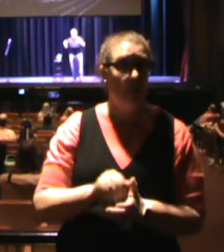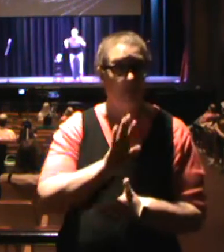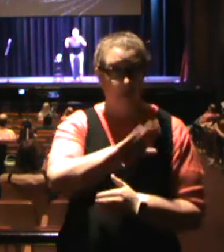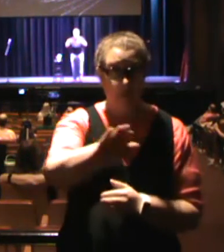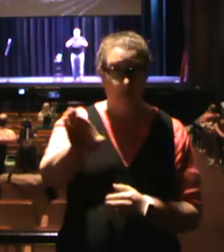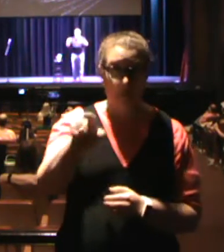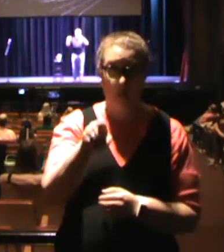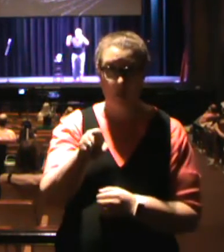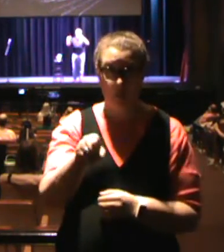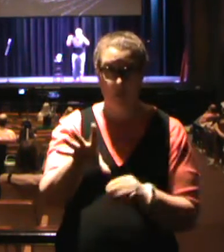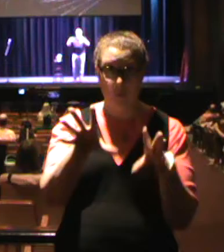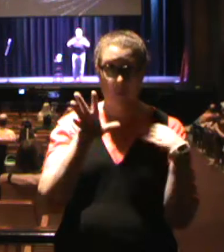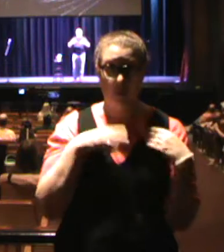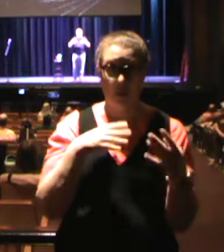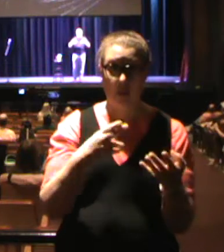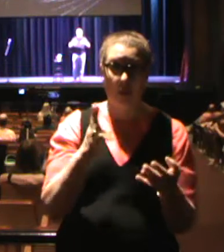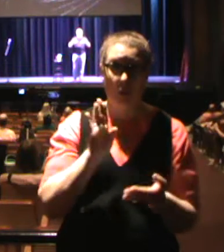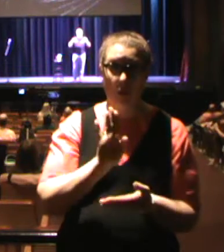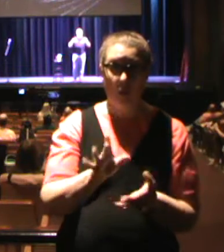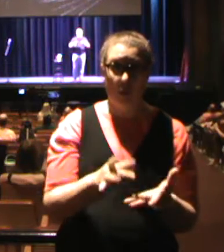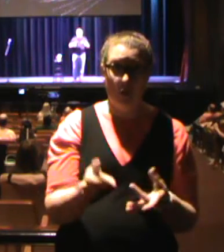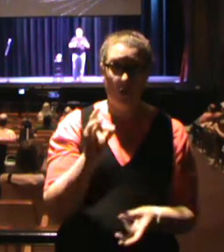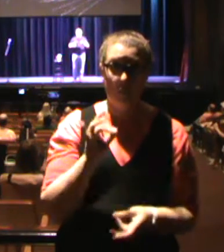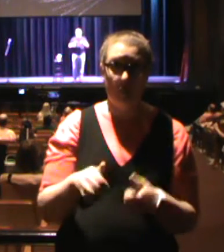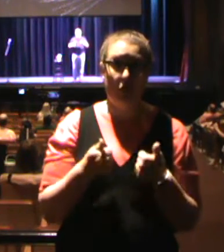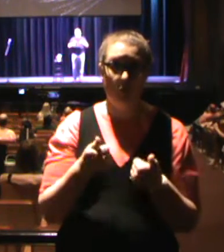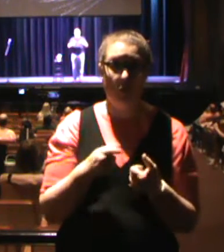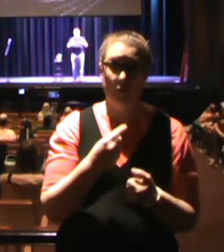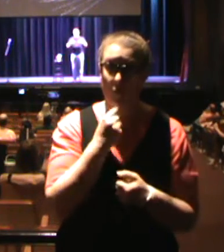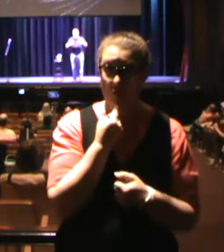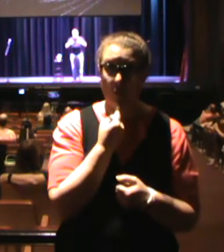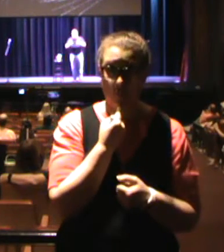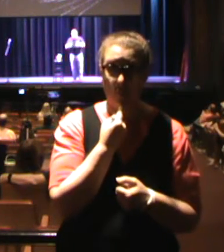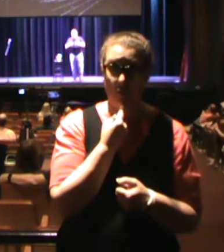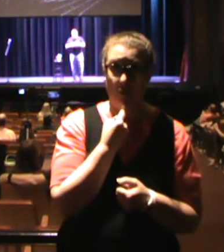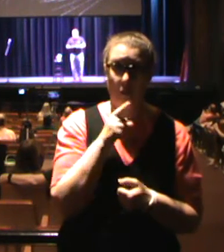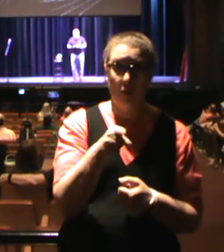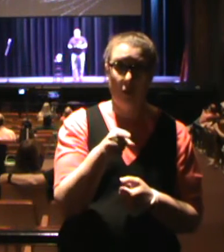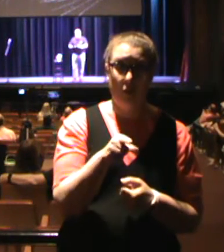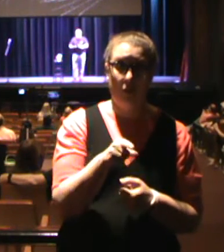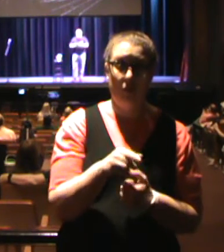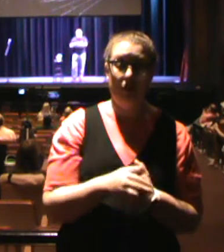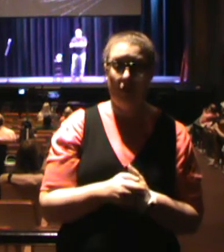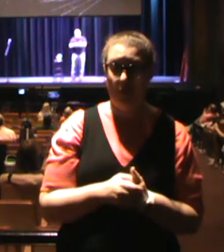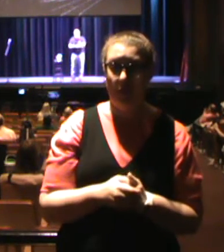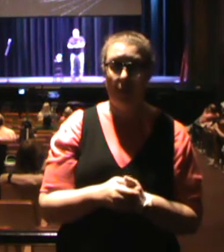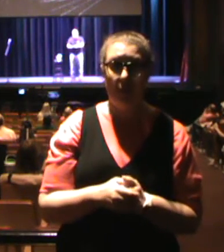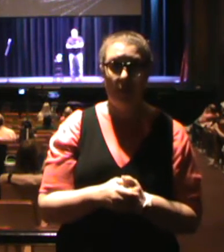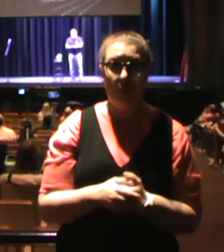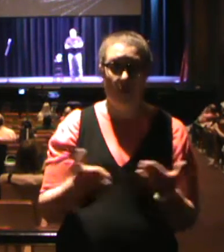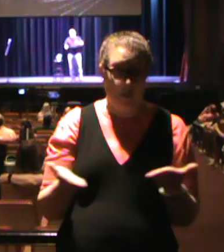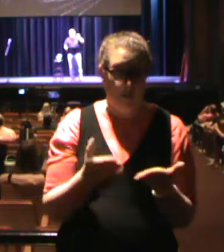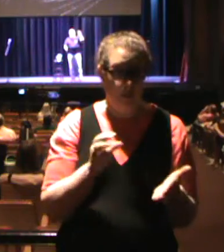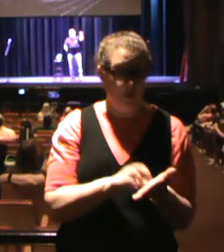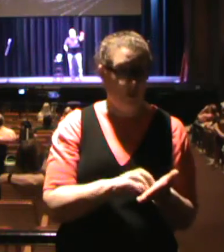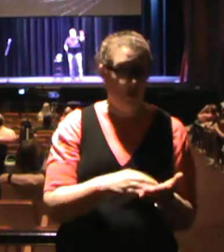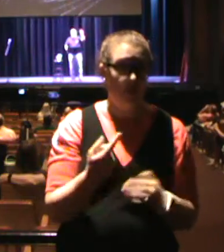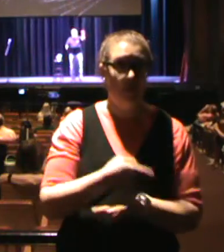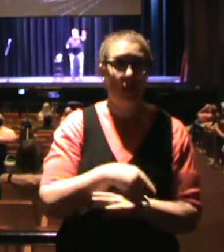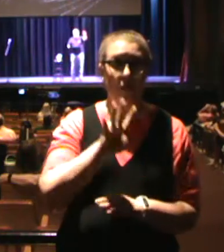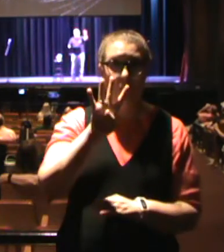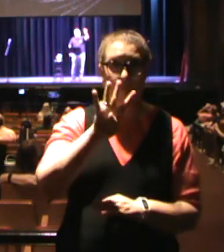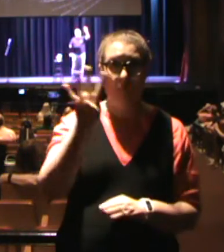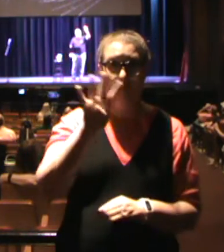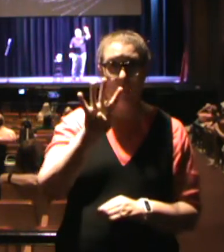are you taking your spiritual walk seriously? Are you taking it seriously? Because here in our text today, there are